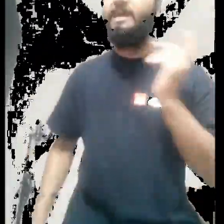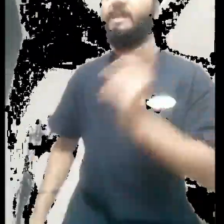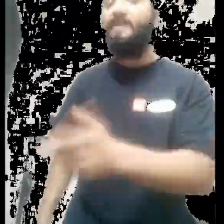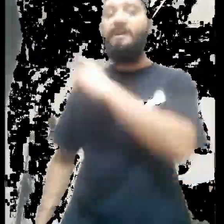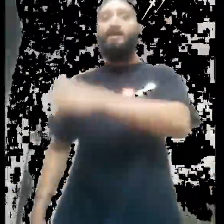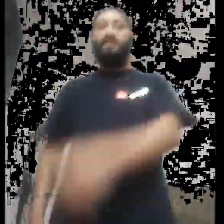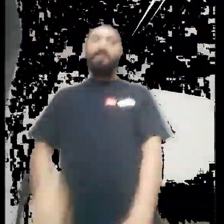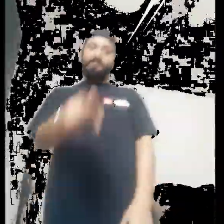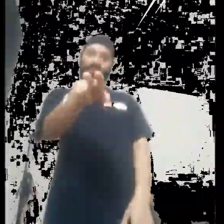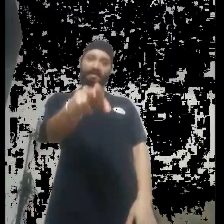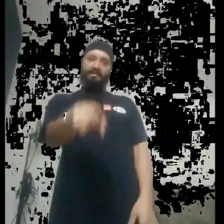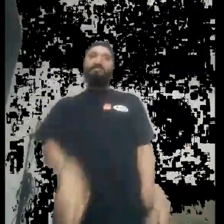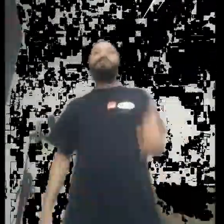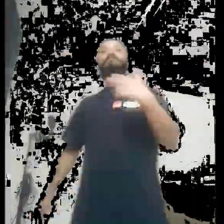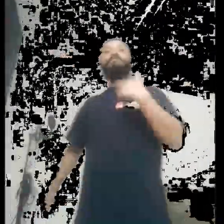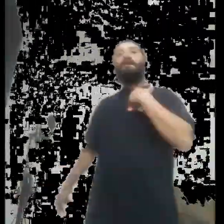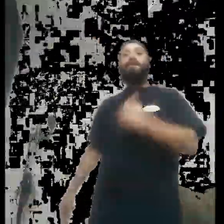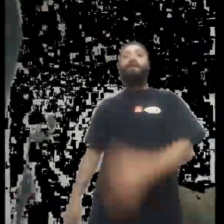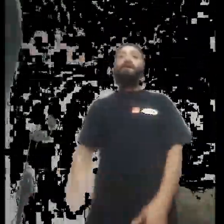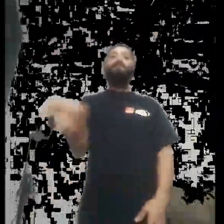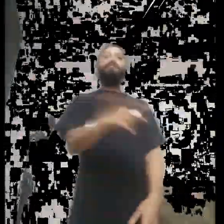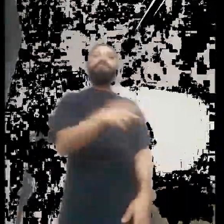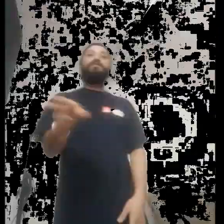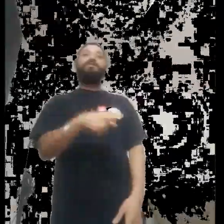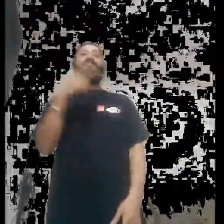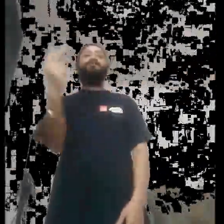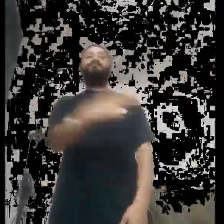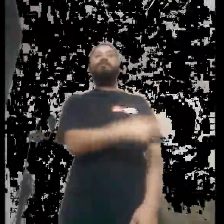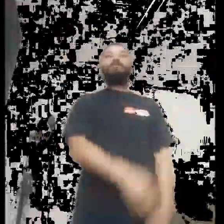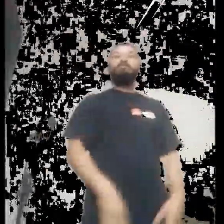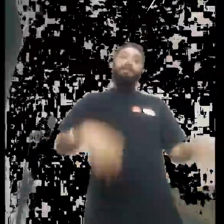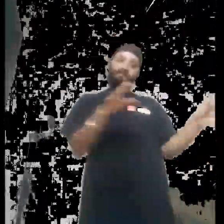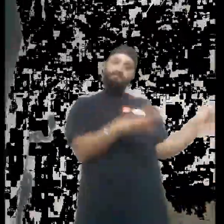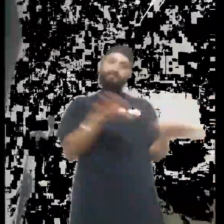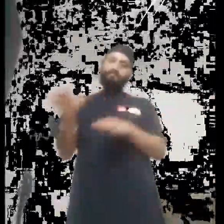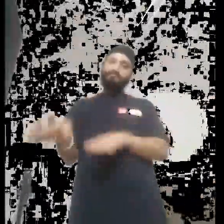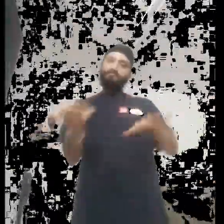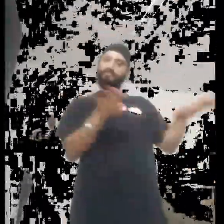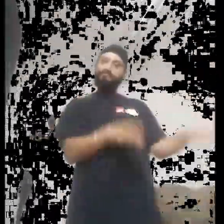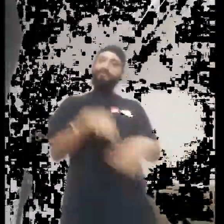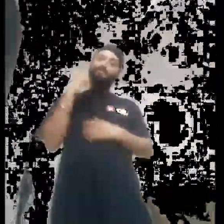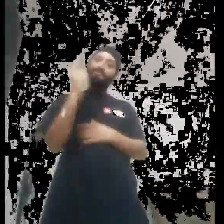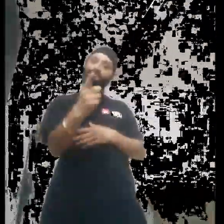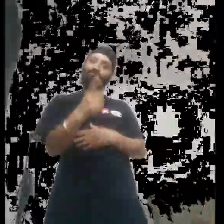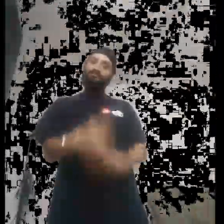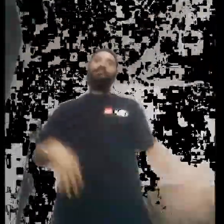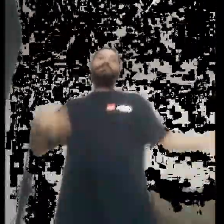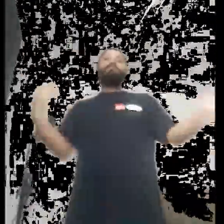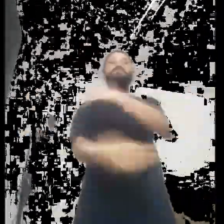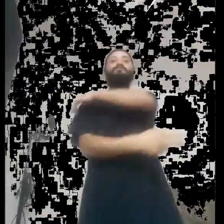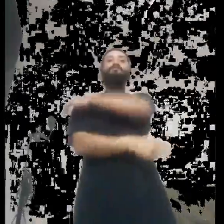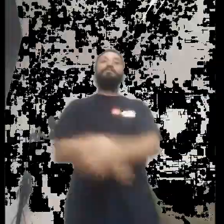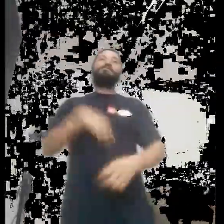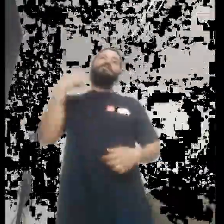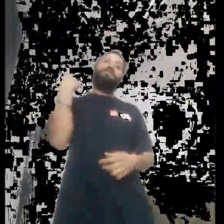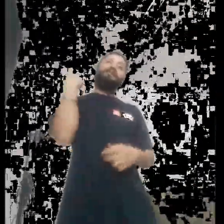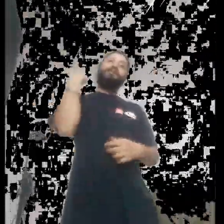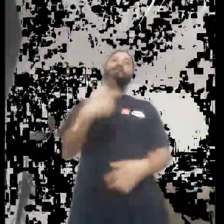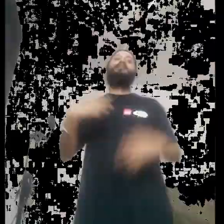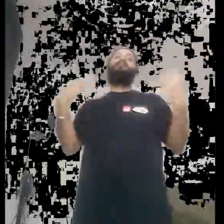Hannah? That love I have, you are the one. Today I want to sing, tell me on the head, it